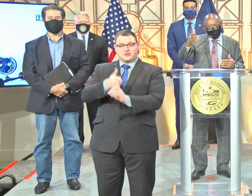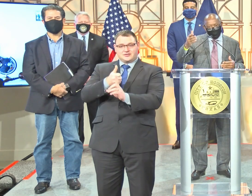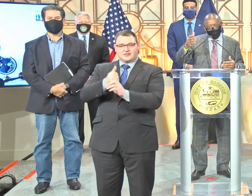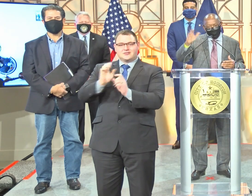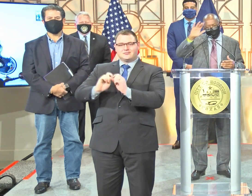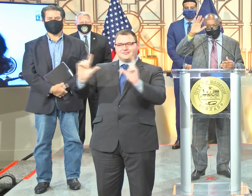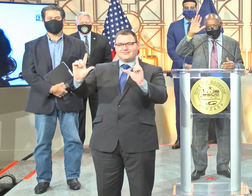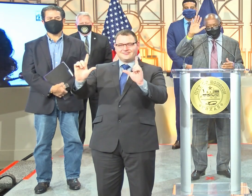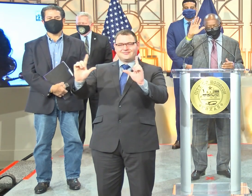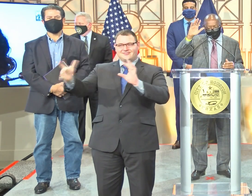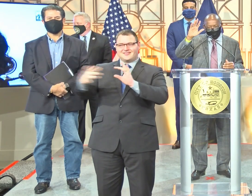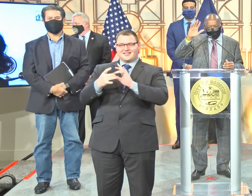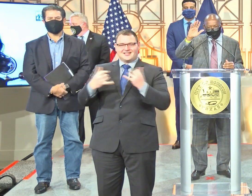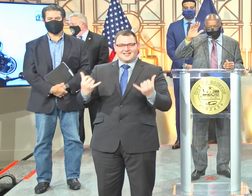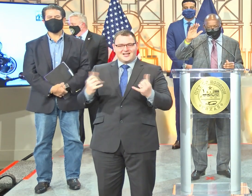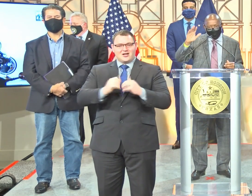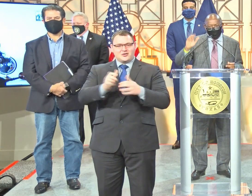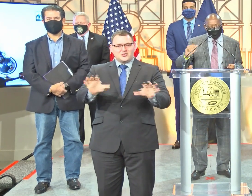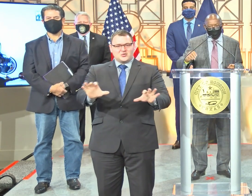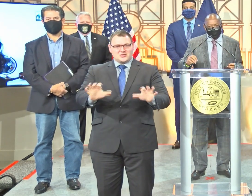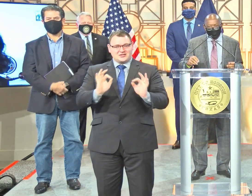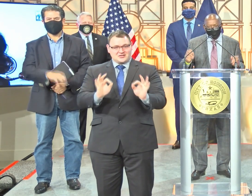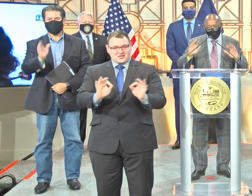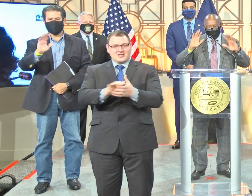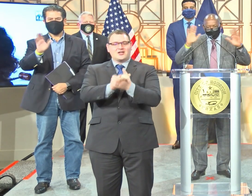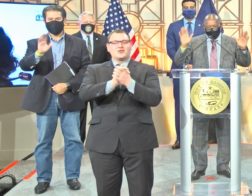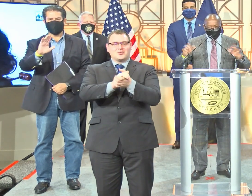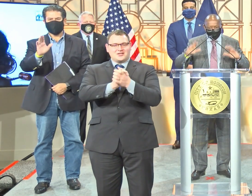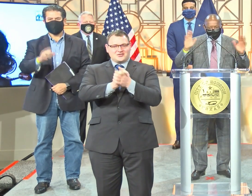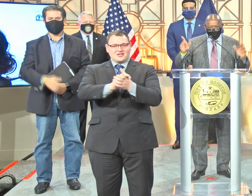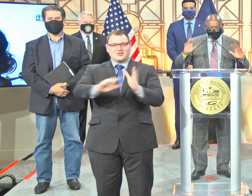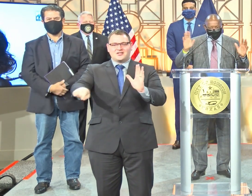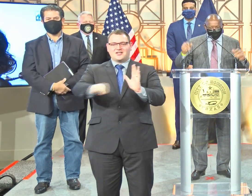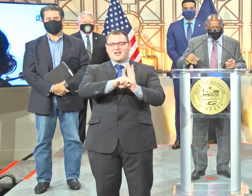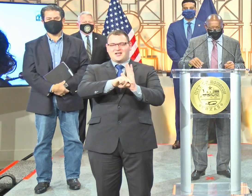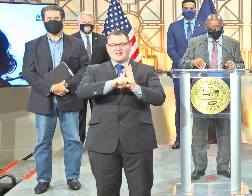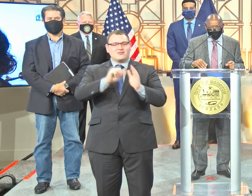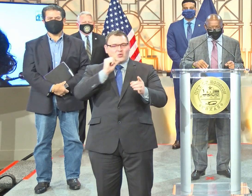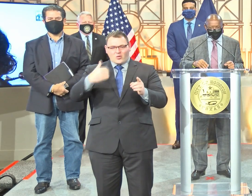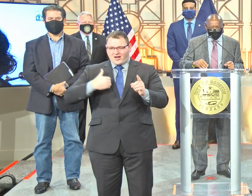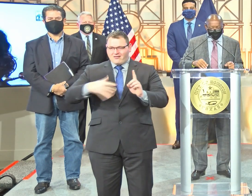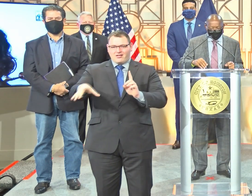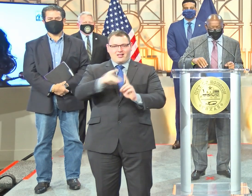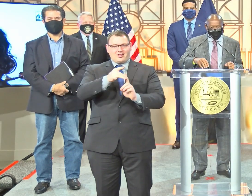there, virtually. How you doing, Judge? Congratulations, negative. Yeah.